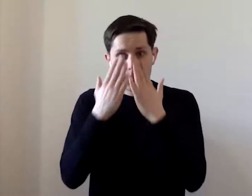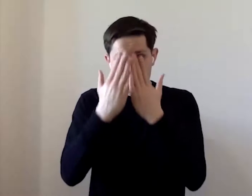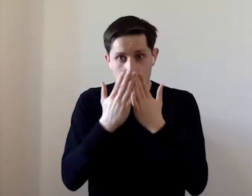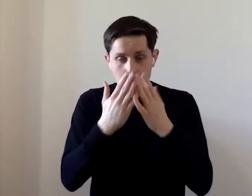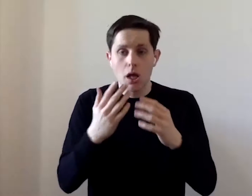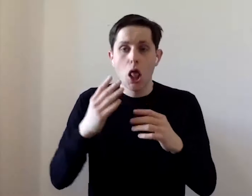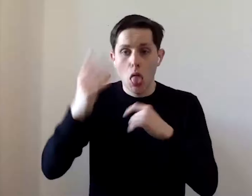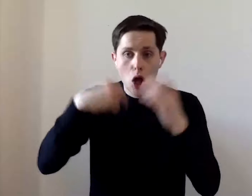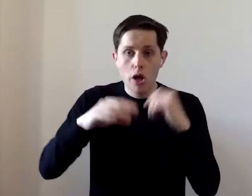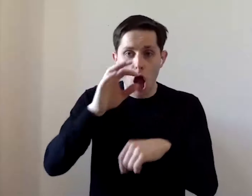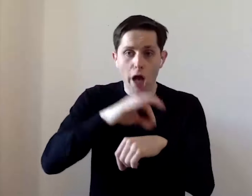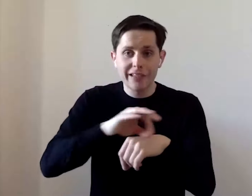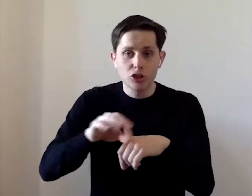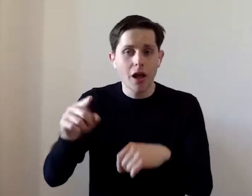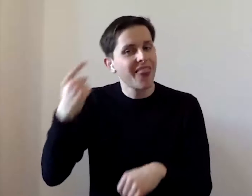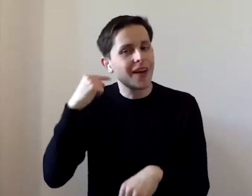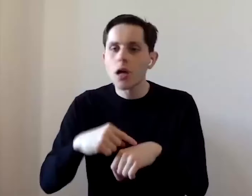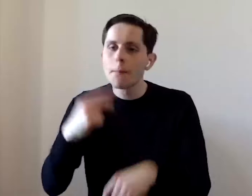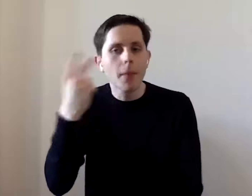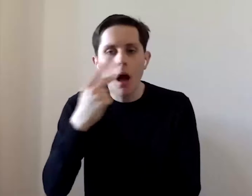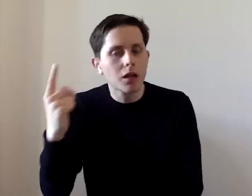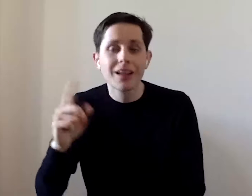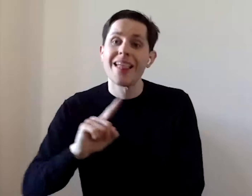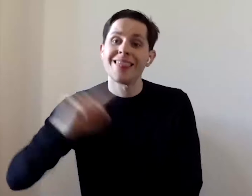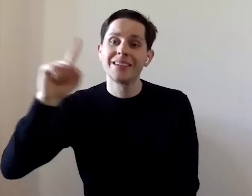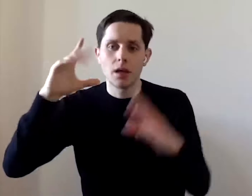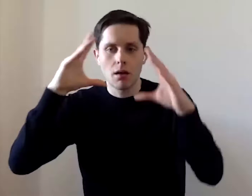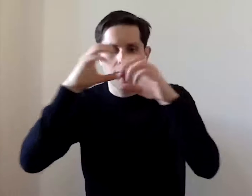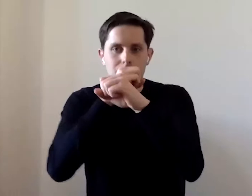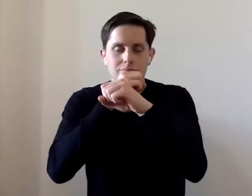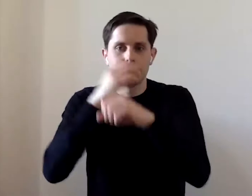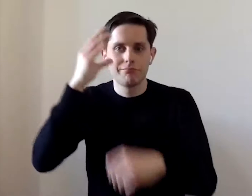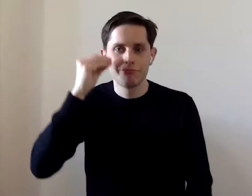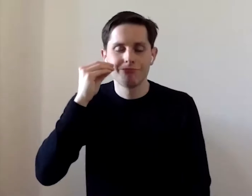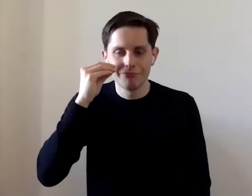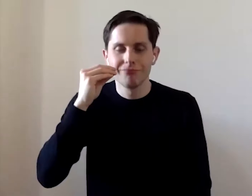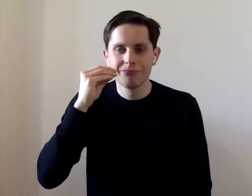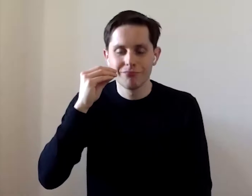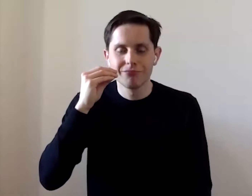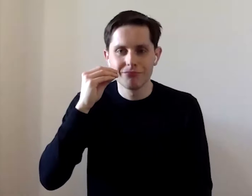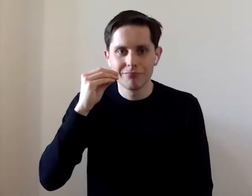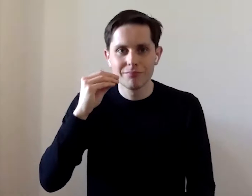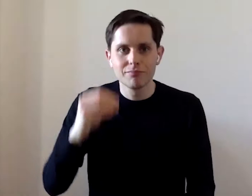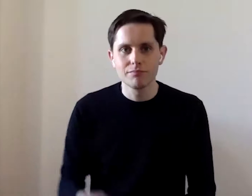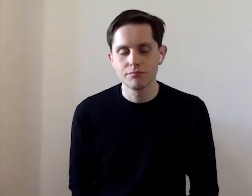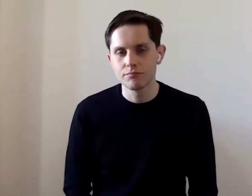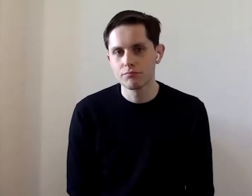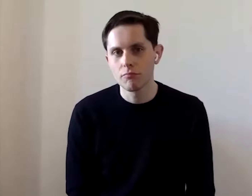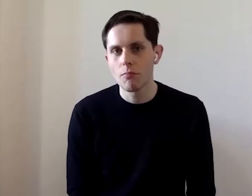them are British and neither of them were blind when they trained to be architects. I'm sure there are others in the UK, or